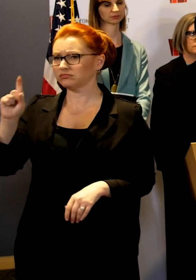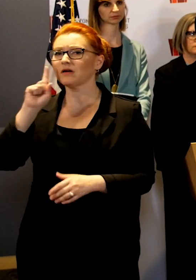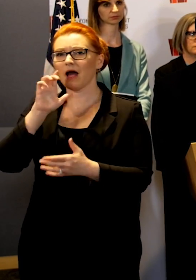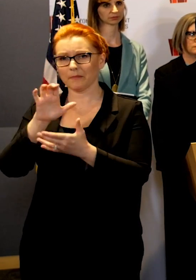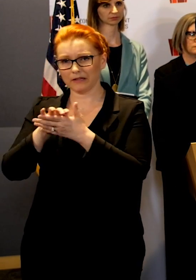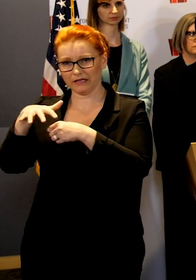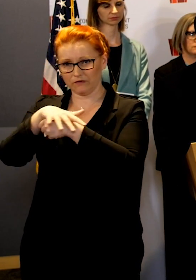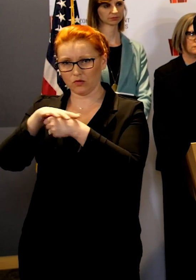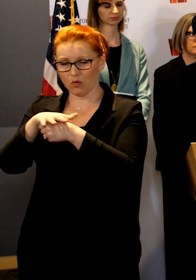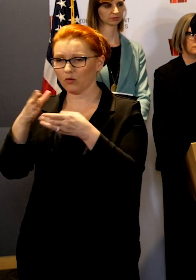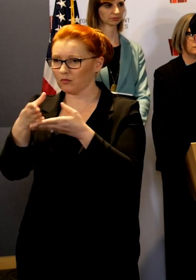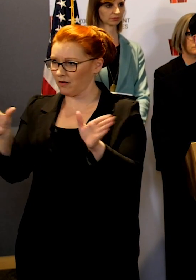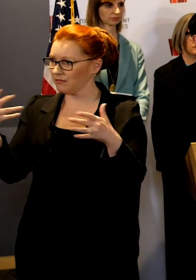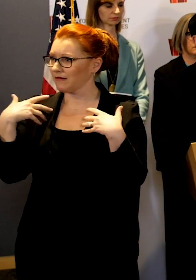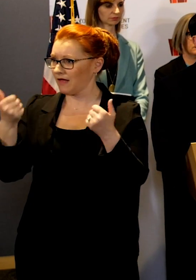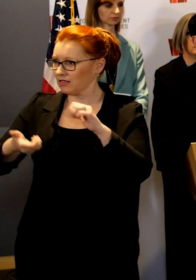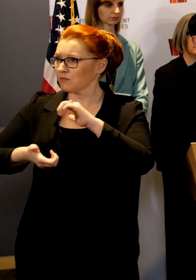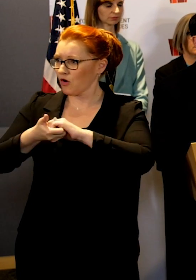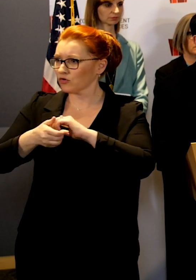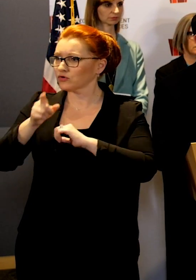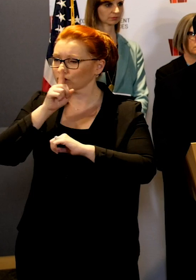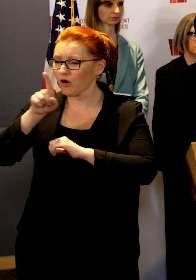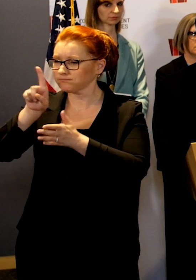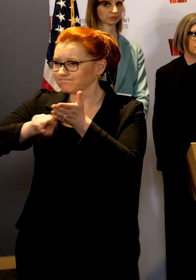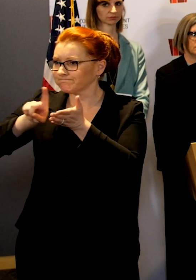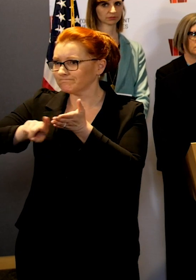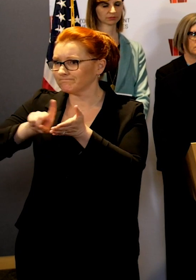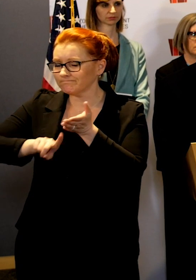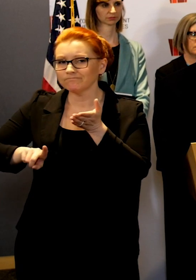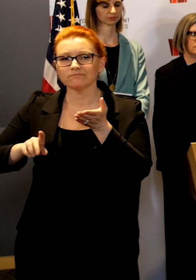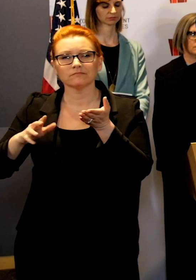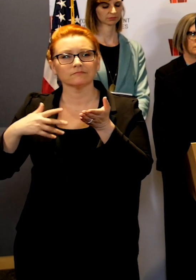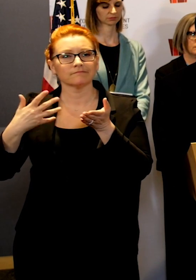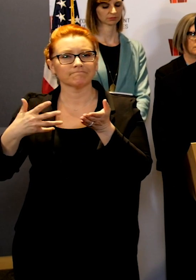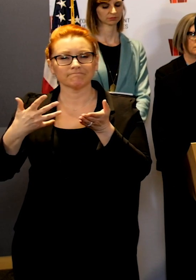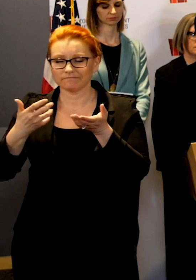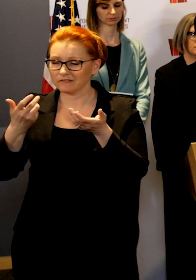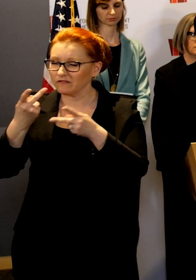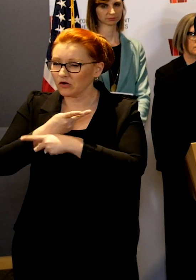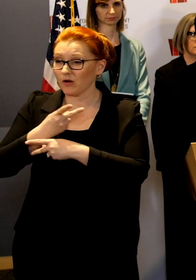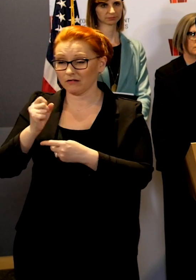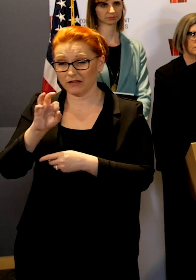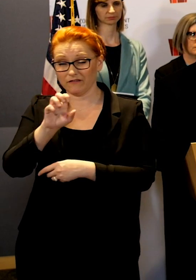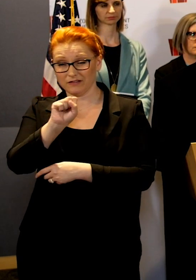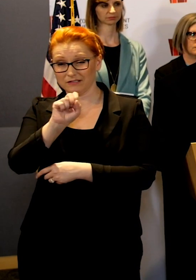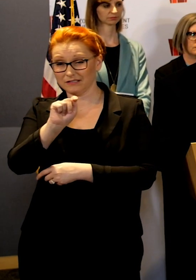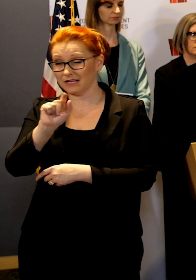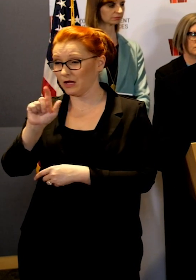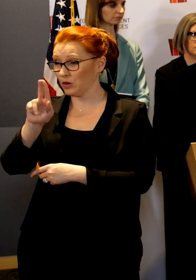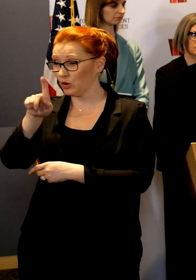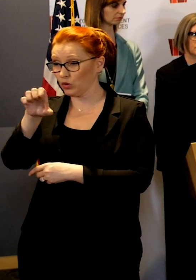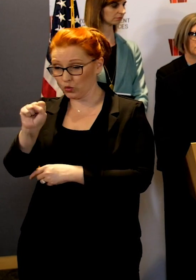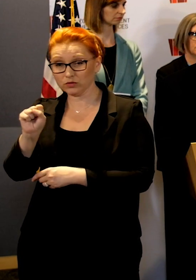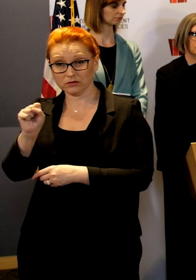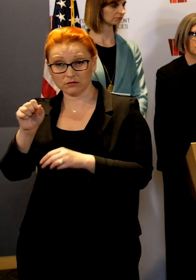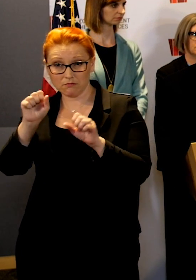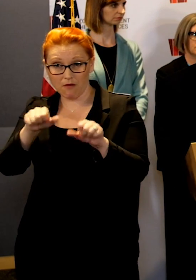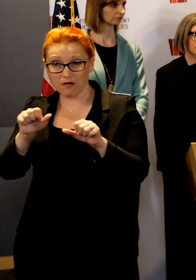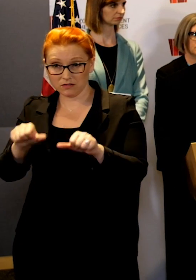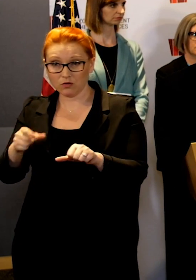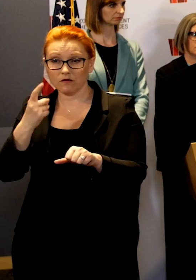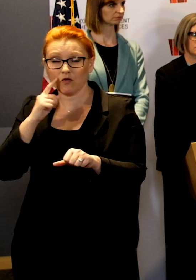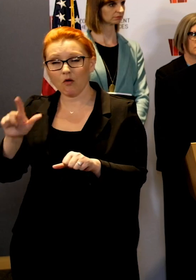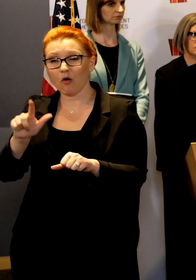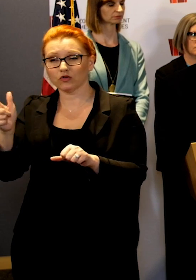our local public health partners are working with to identify if St. Luke's would be a good site for an alternate